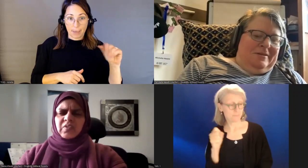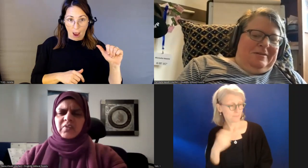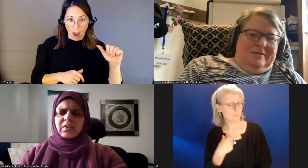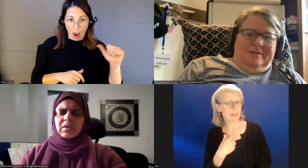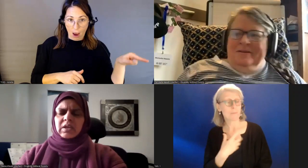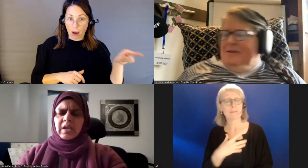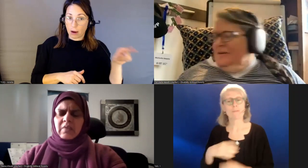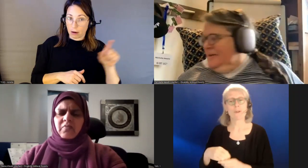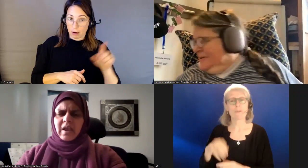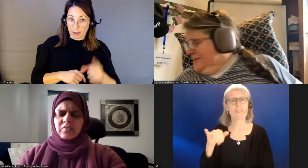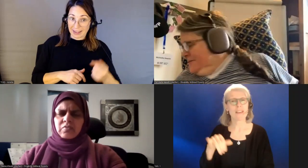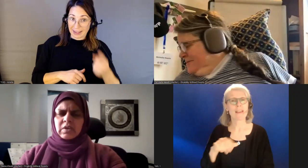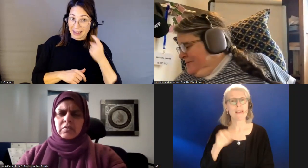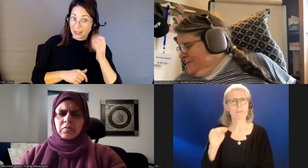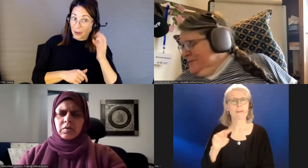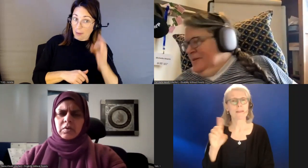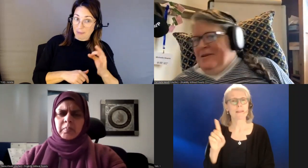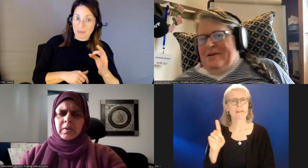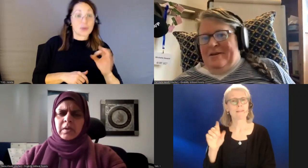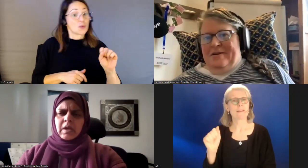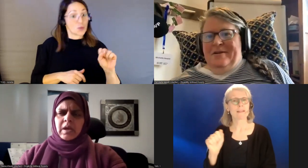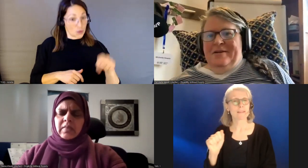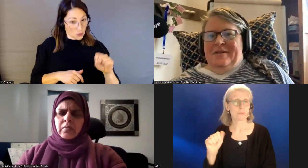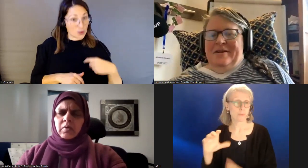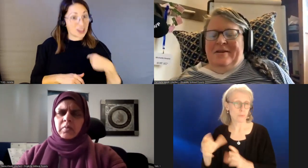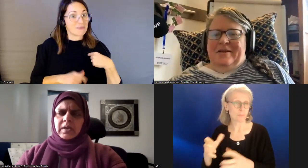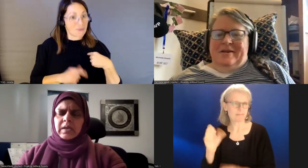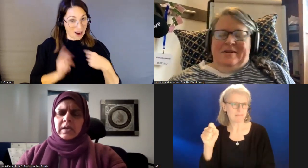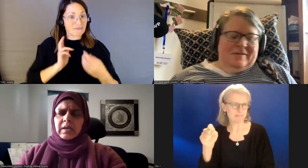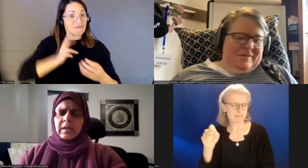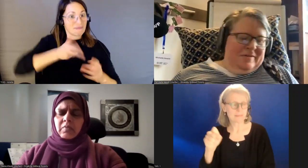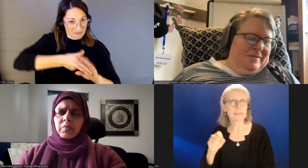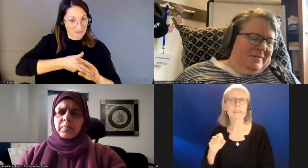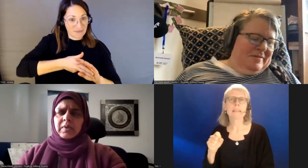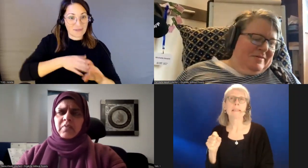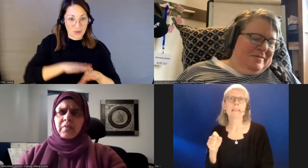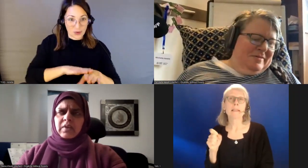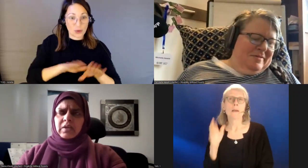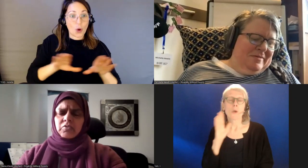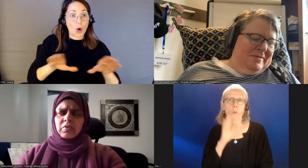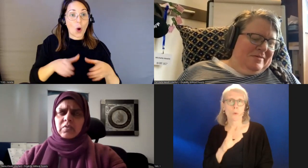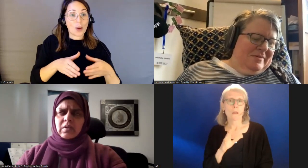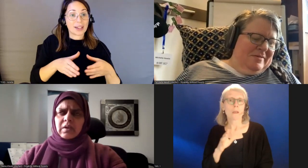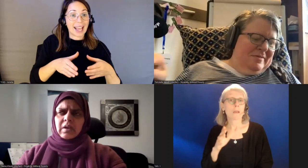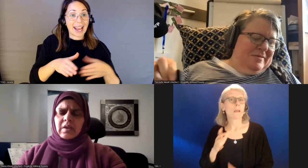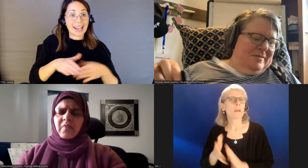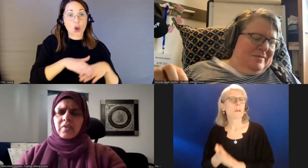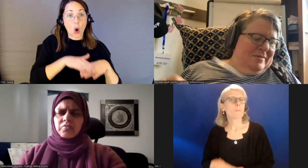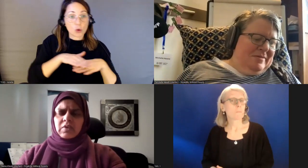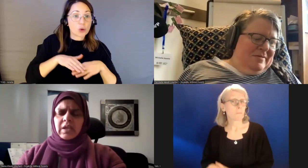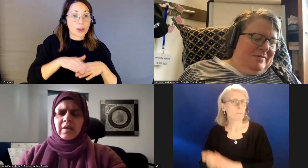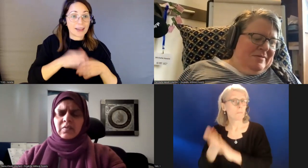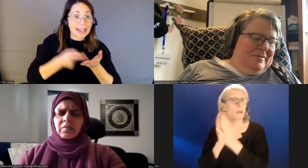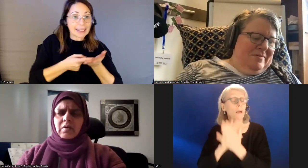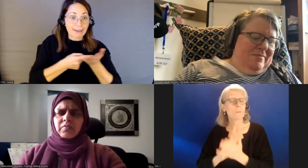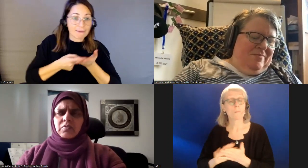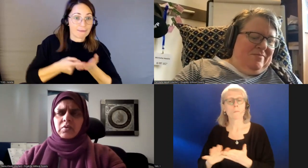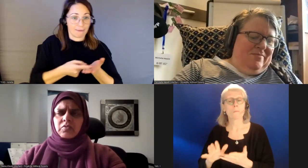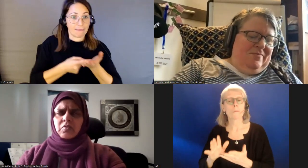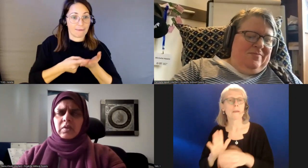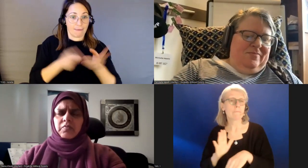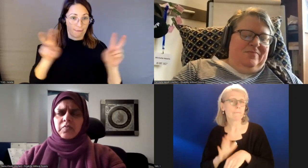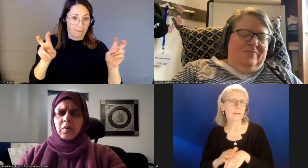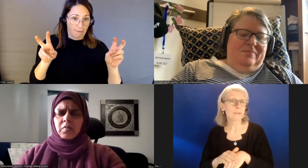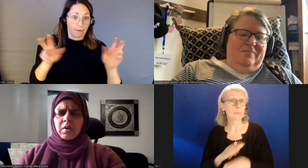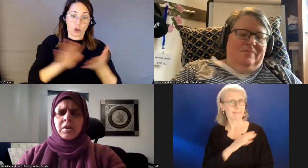Ministers' Disability Advisory Group. There will be, which will be evolving into an advisory council of